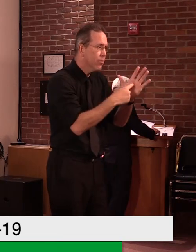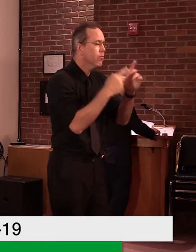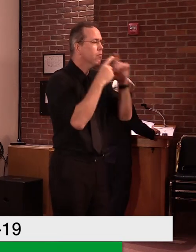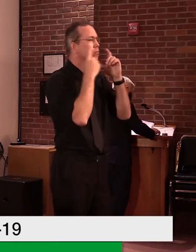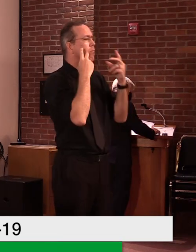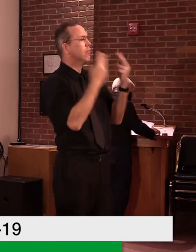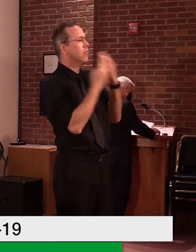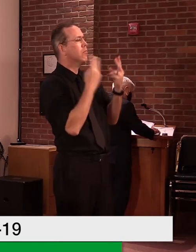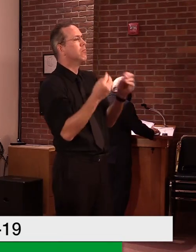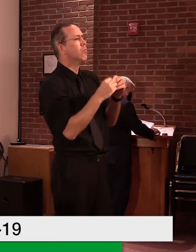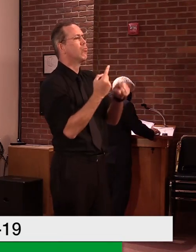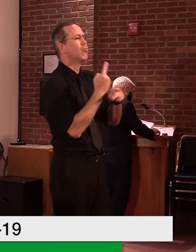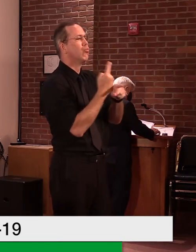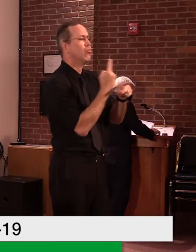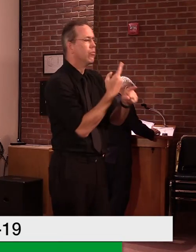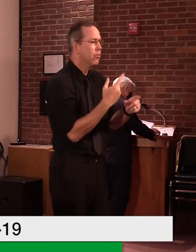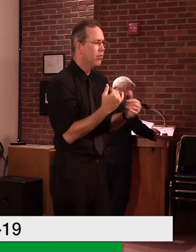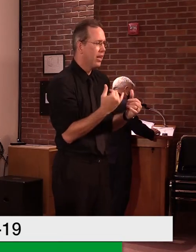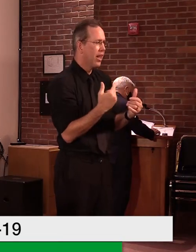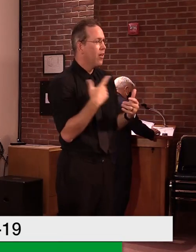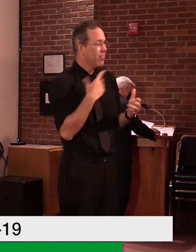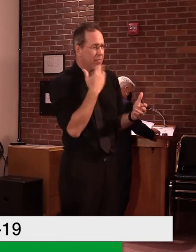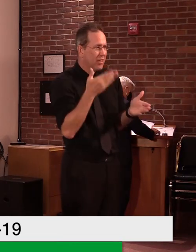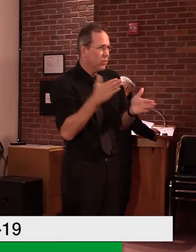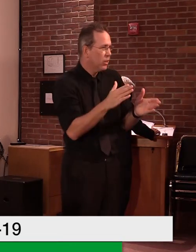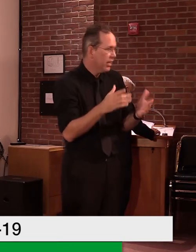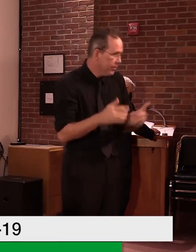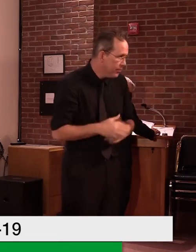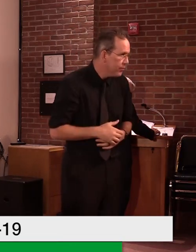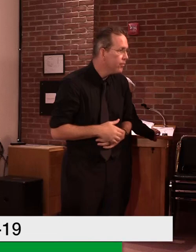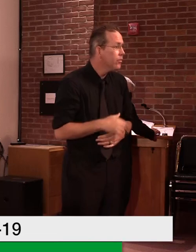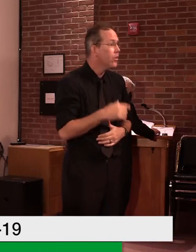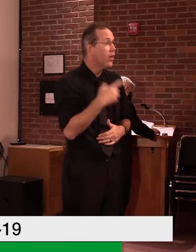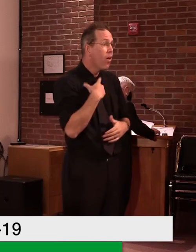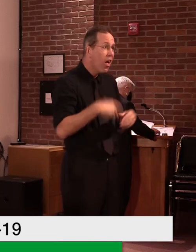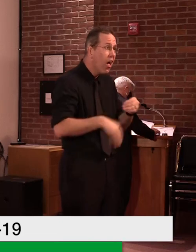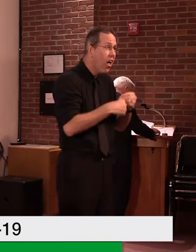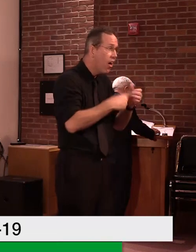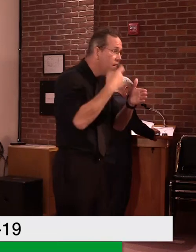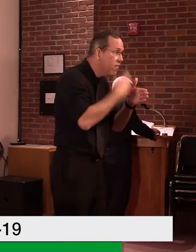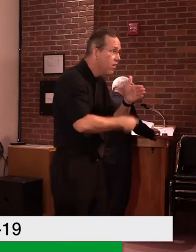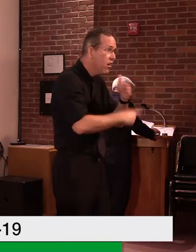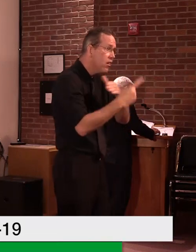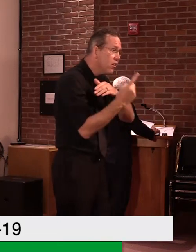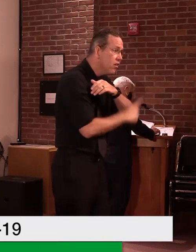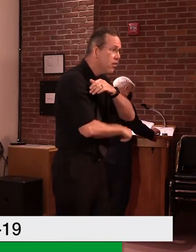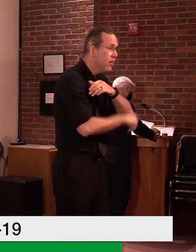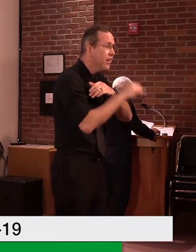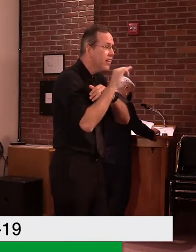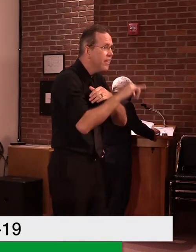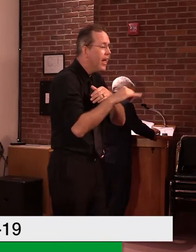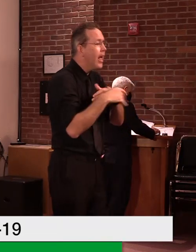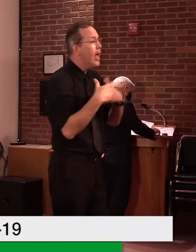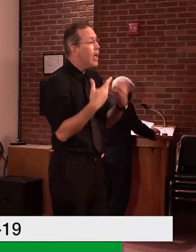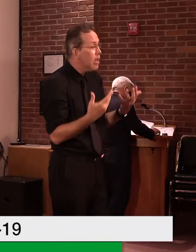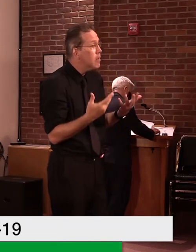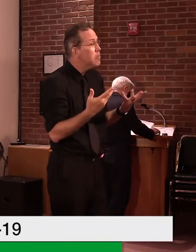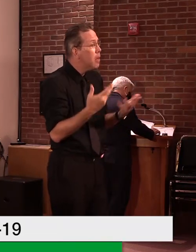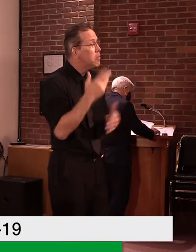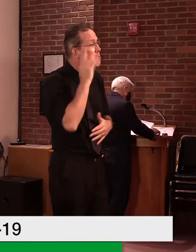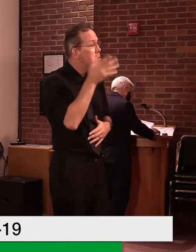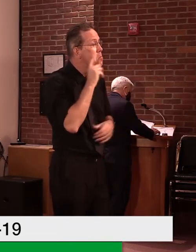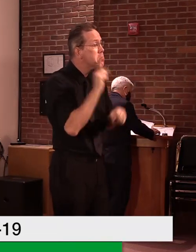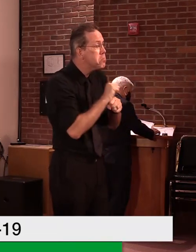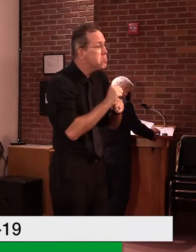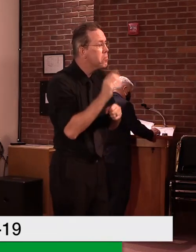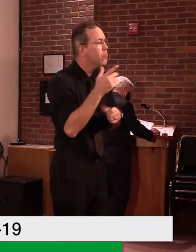do something more with enforcement, we'll do so. But let's try the education piece along with the mask mandate and